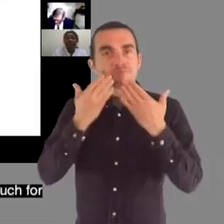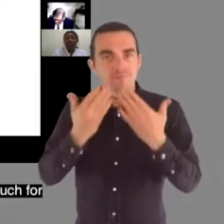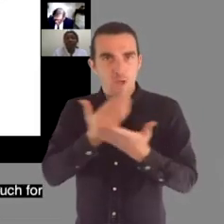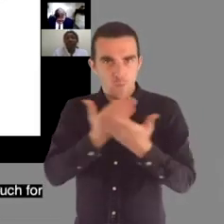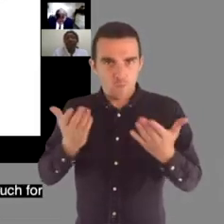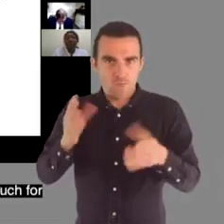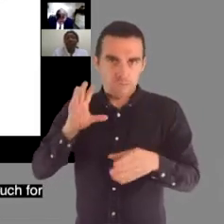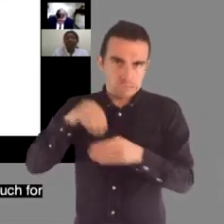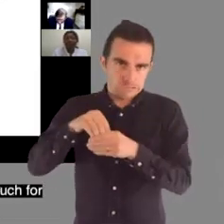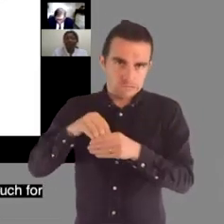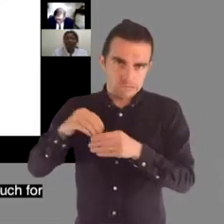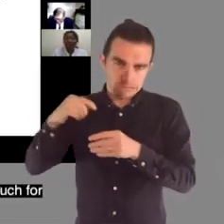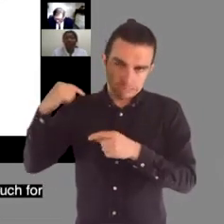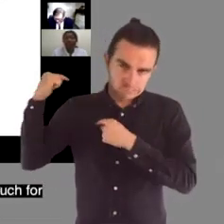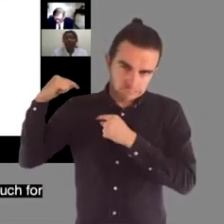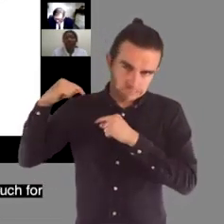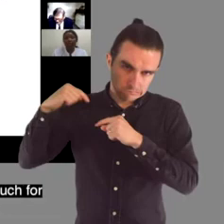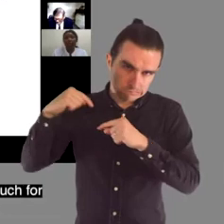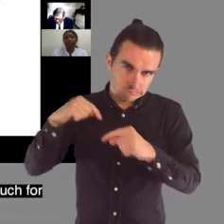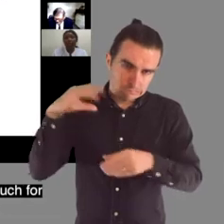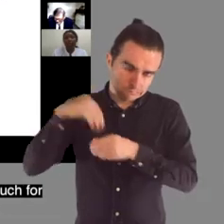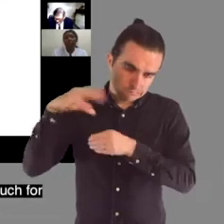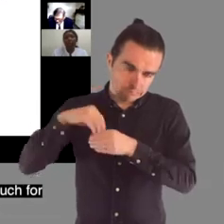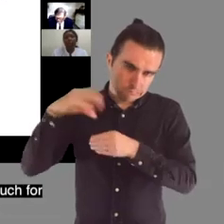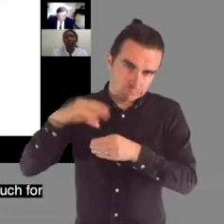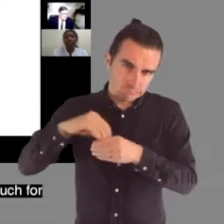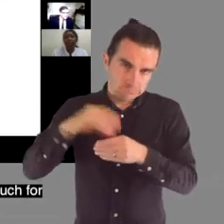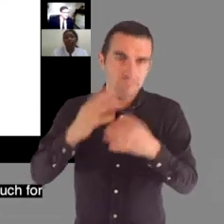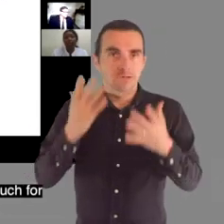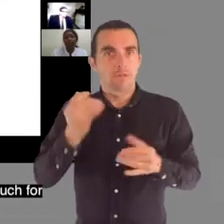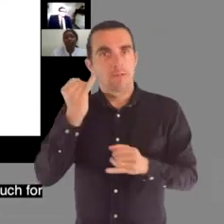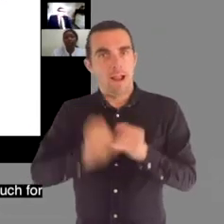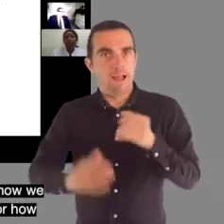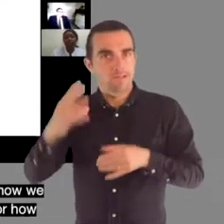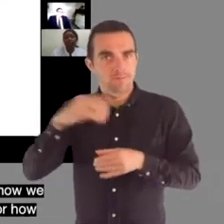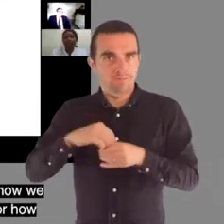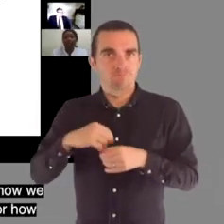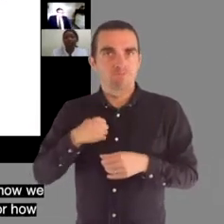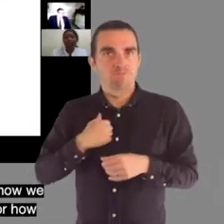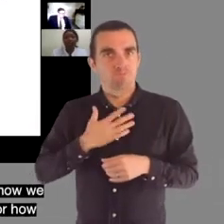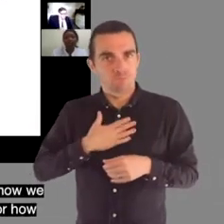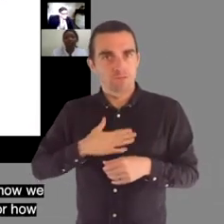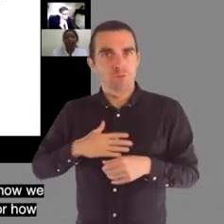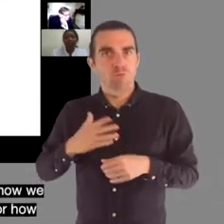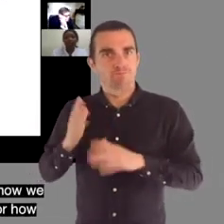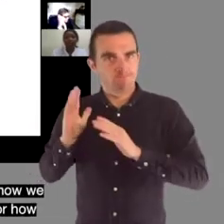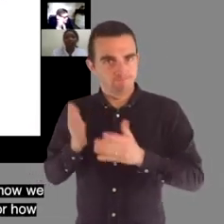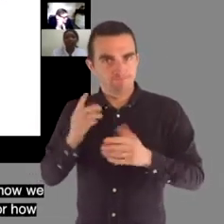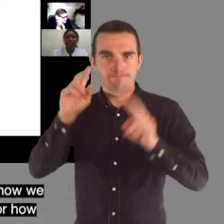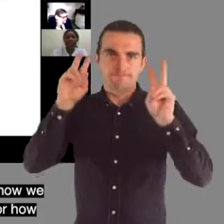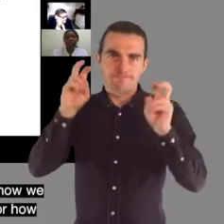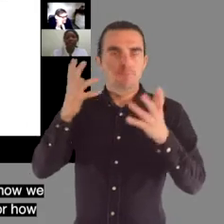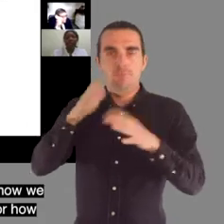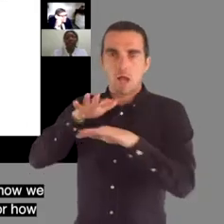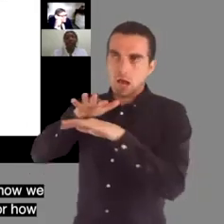module. And we thank you so much for being part of it up to now. I want to introduce it by